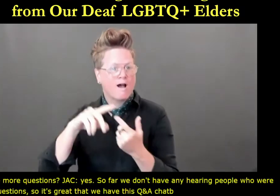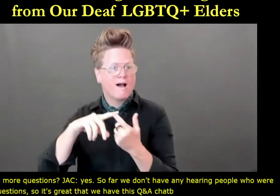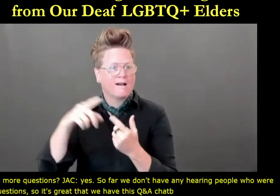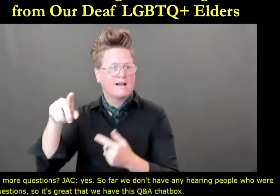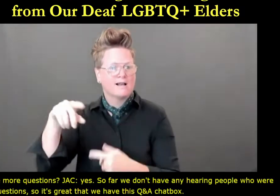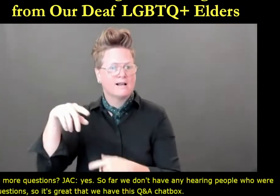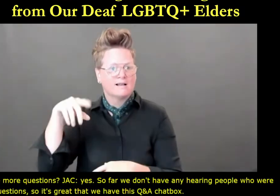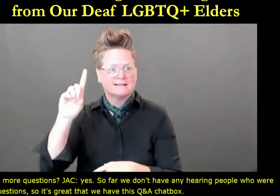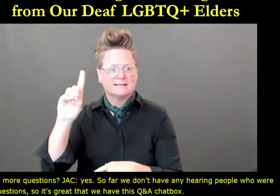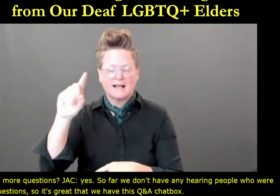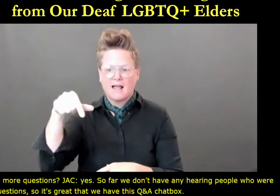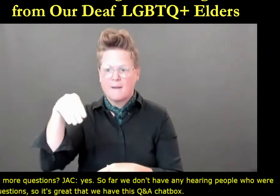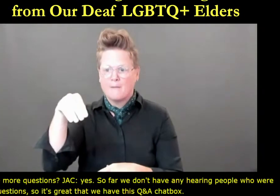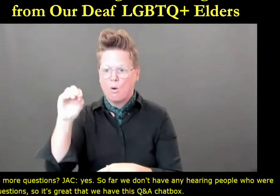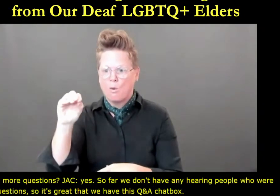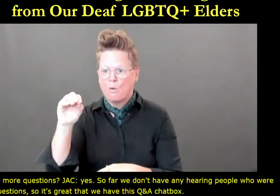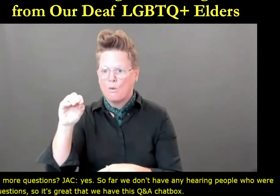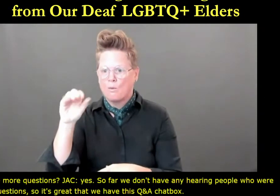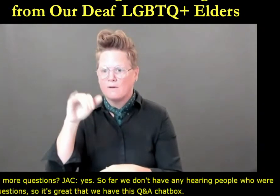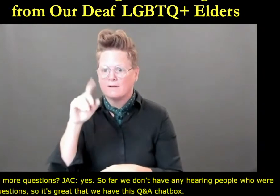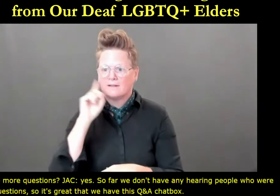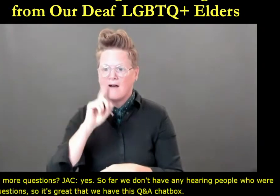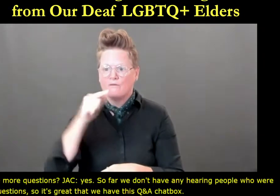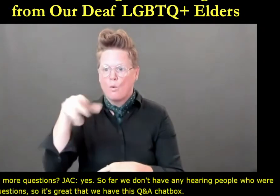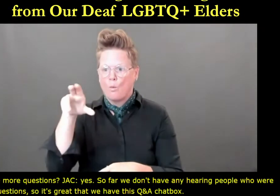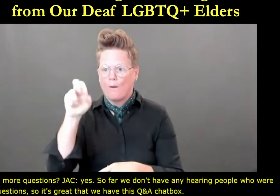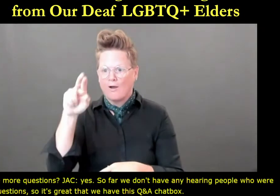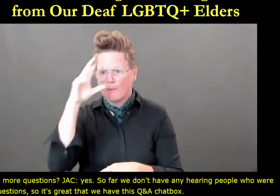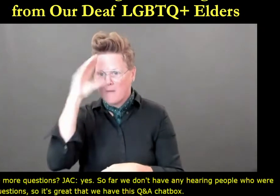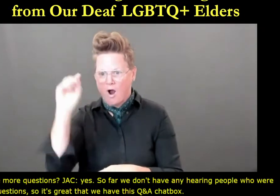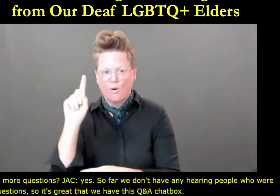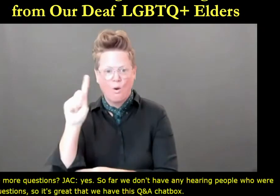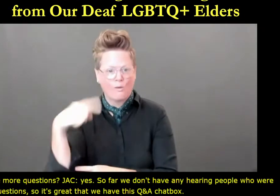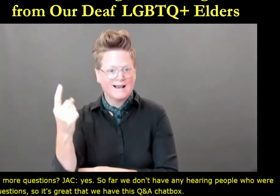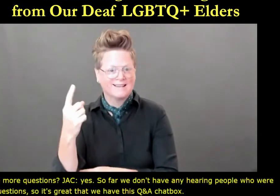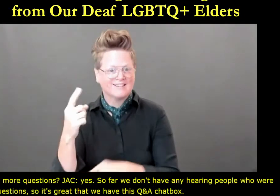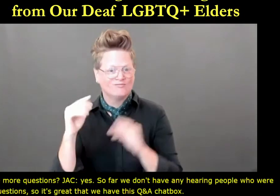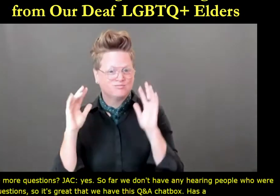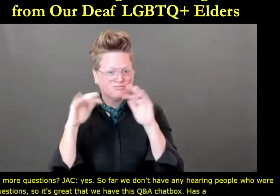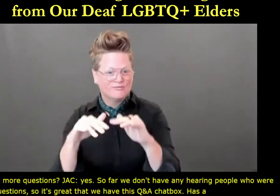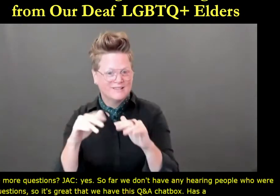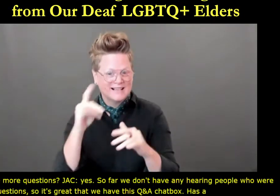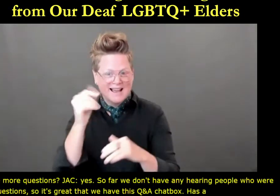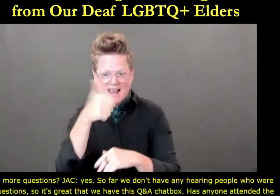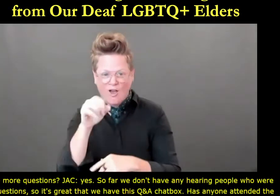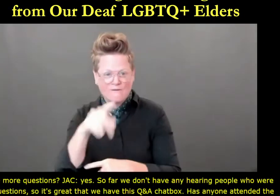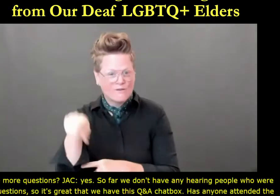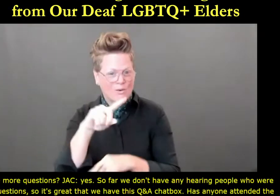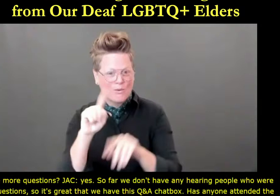dqmo events the rainbow alliance for the deaf or deaf